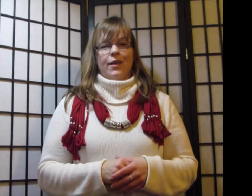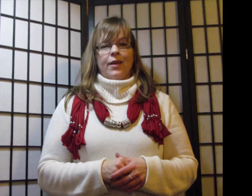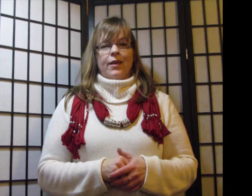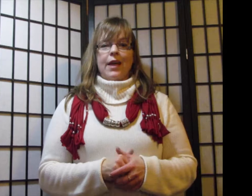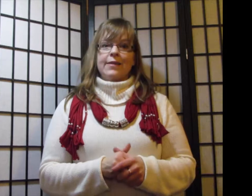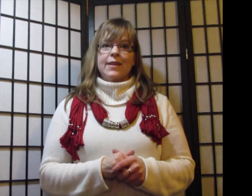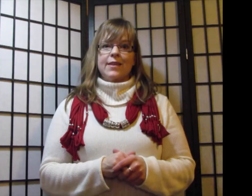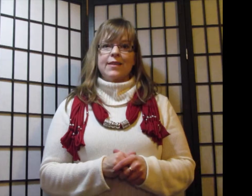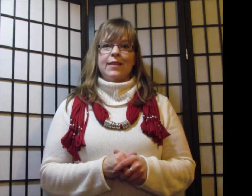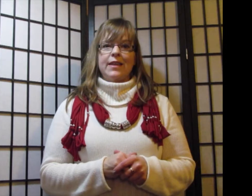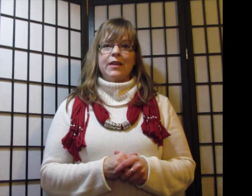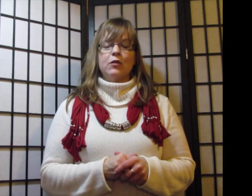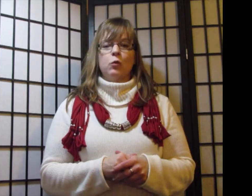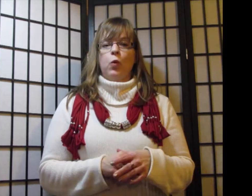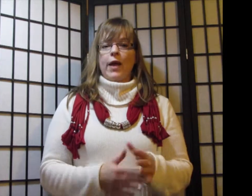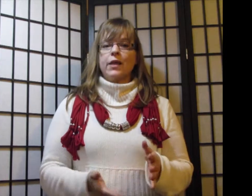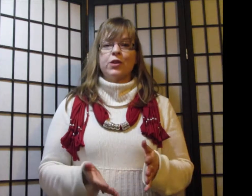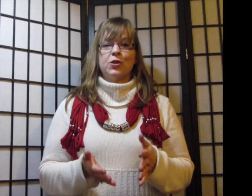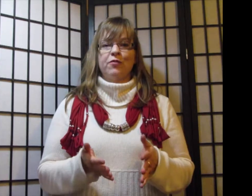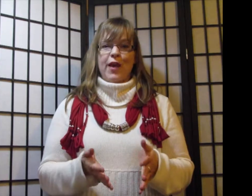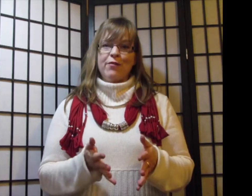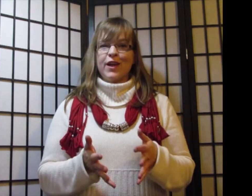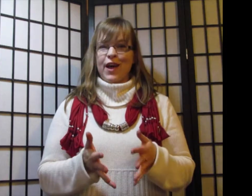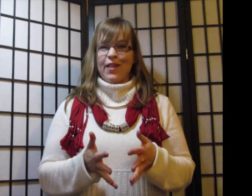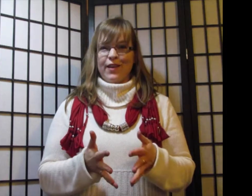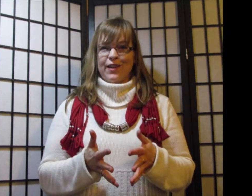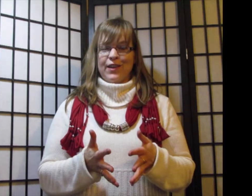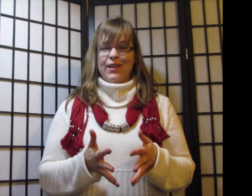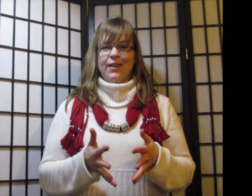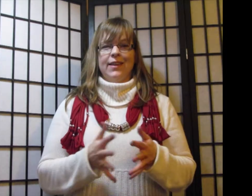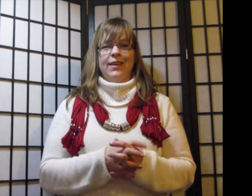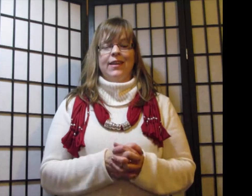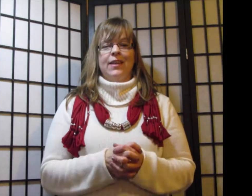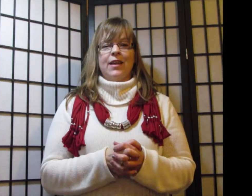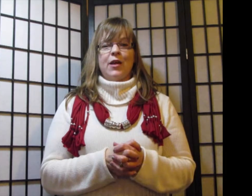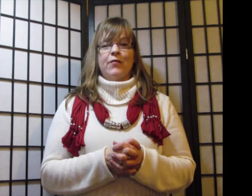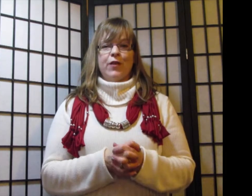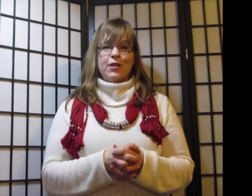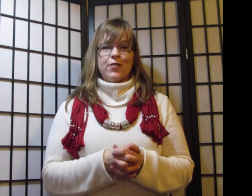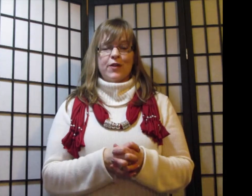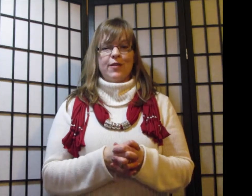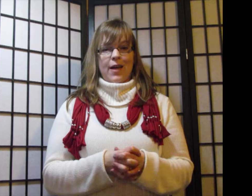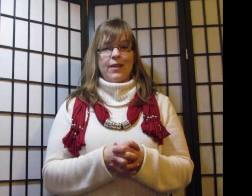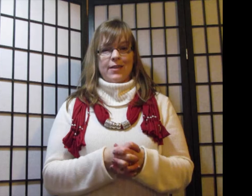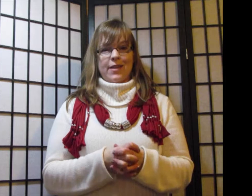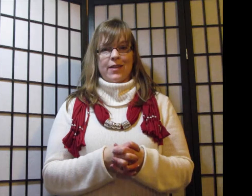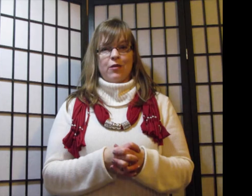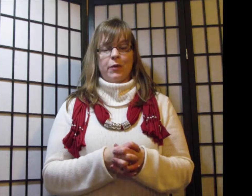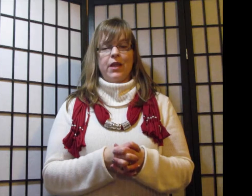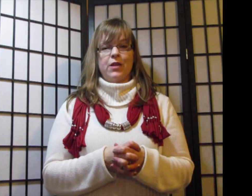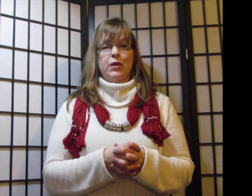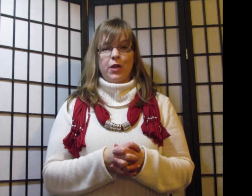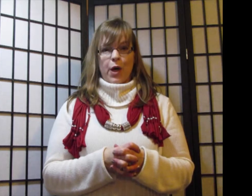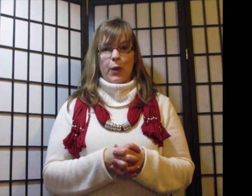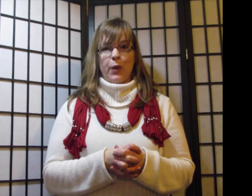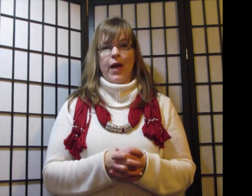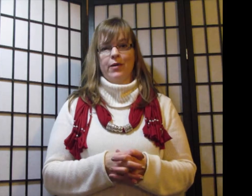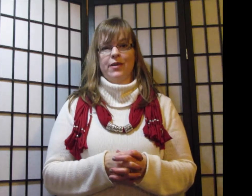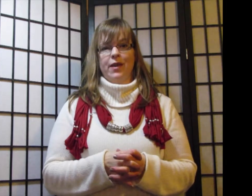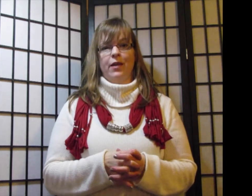The next sentence is, what is your favorite color? First, to sign this sentence, we need to know how to sign the